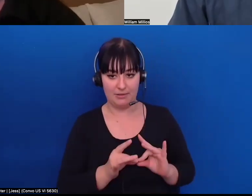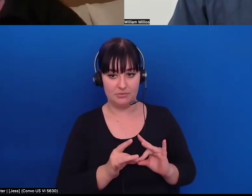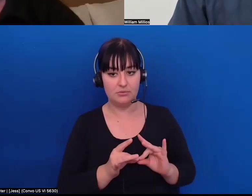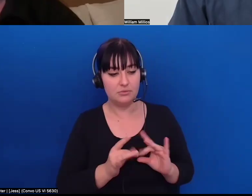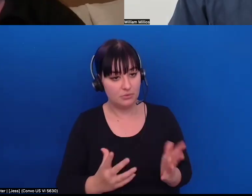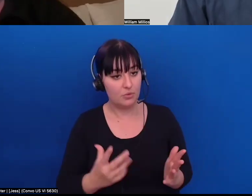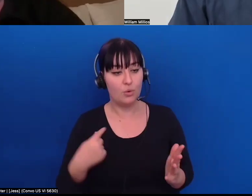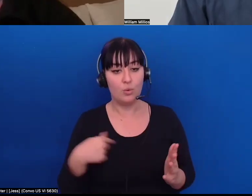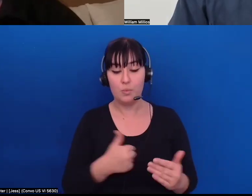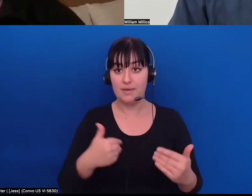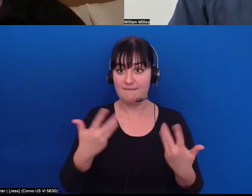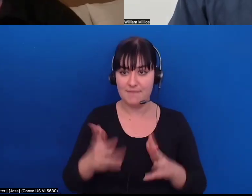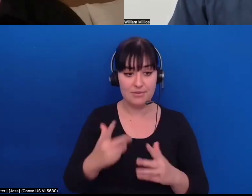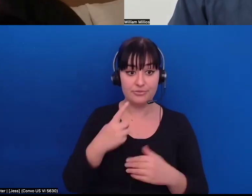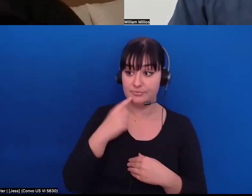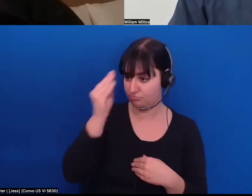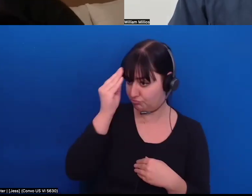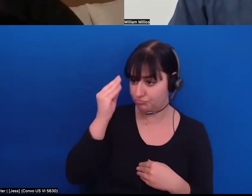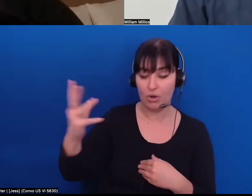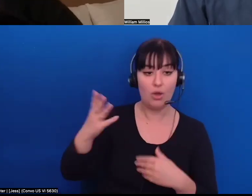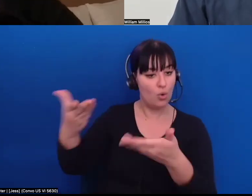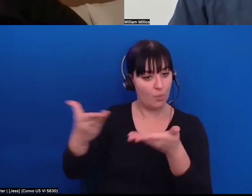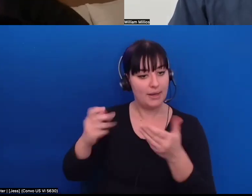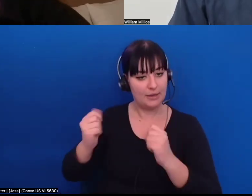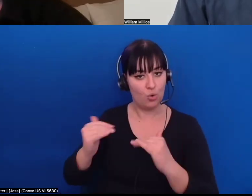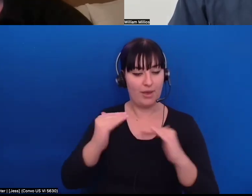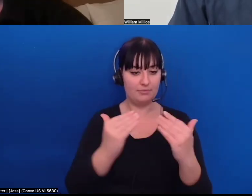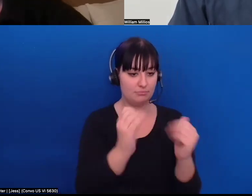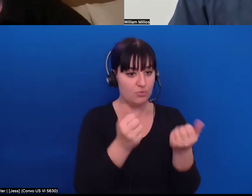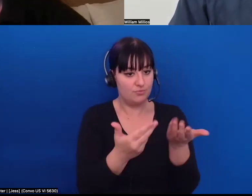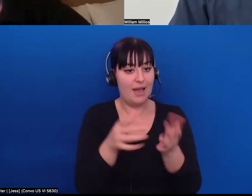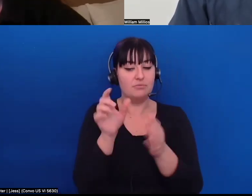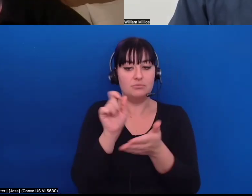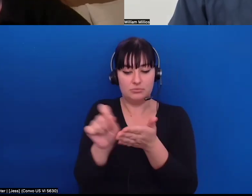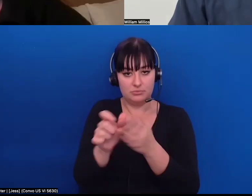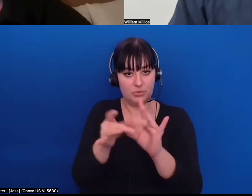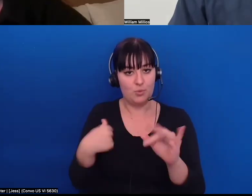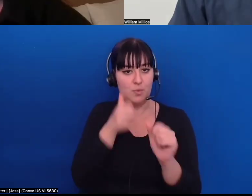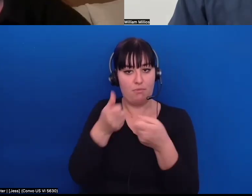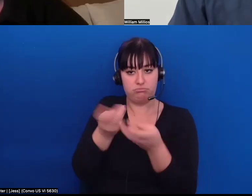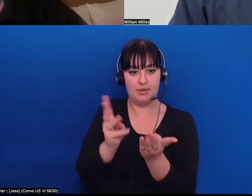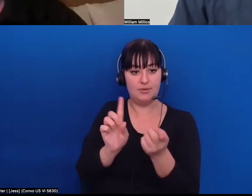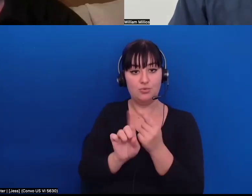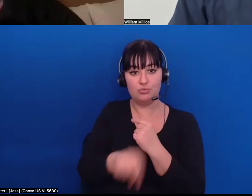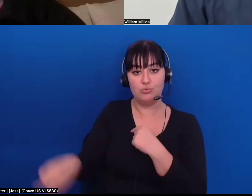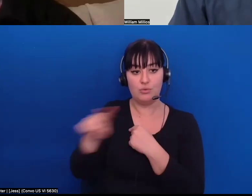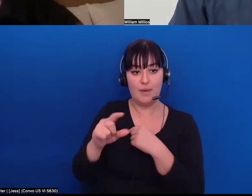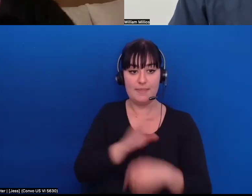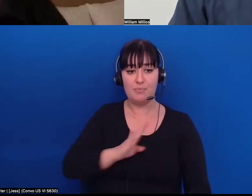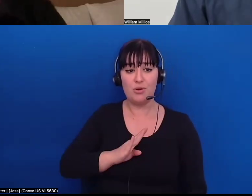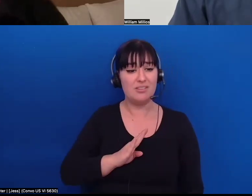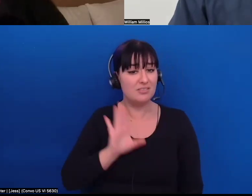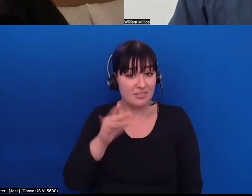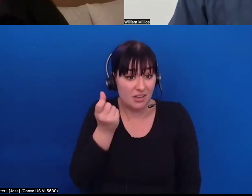We have expressed to them that they are welcome to provide written comments, and we'll distribute those to the board. And that's not for any